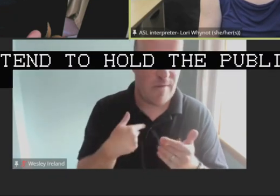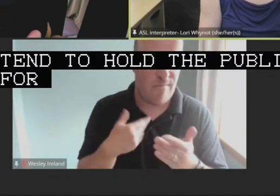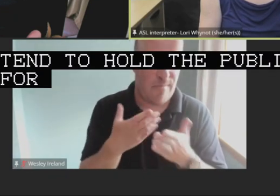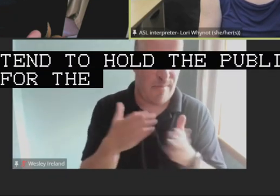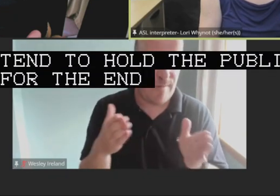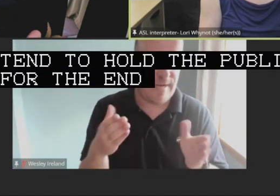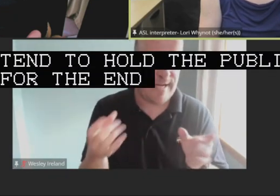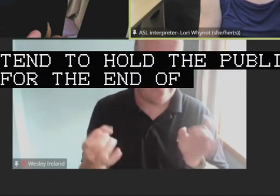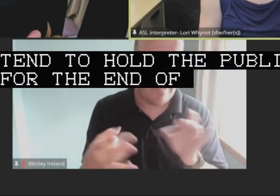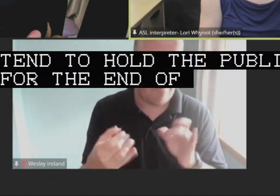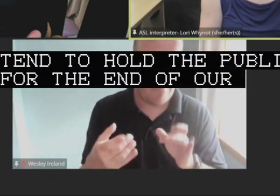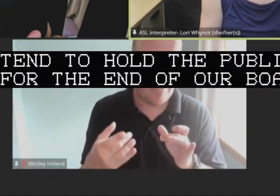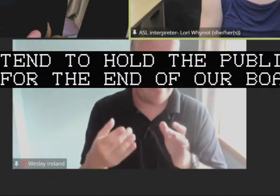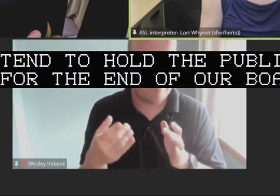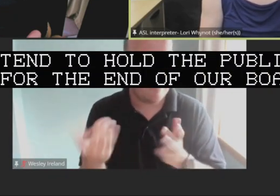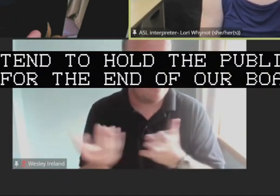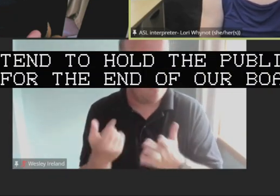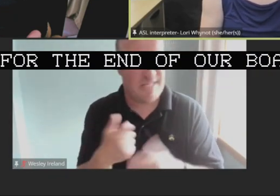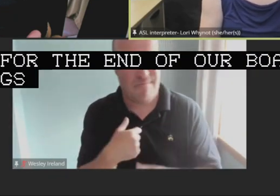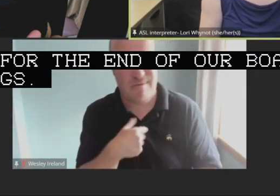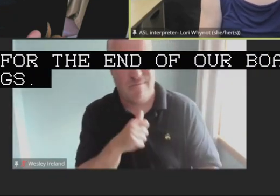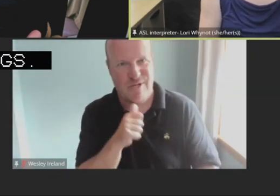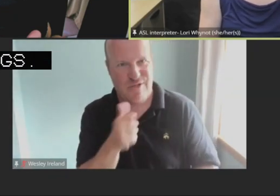do have that.